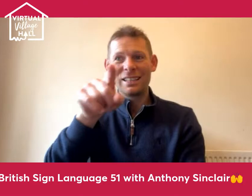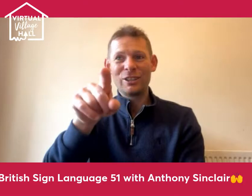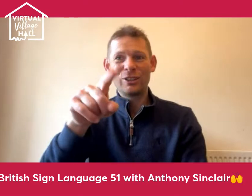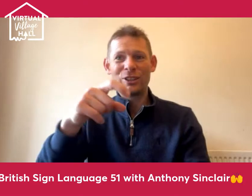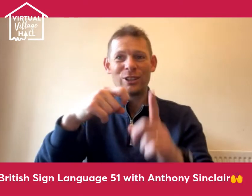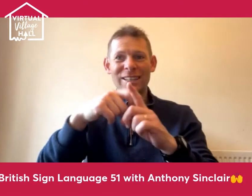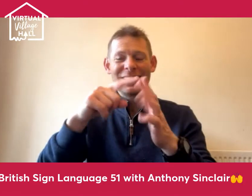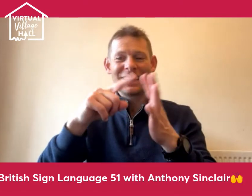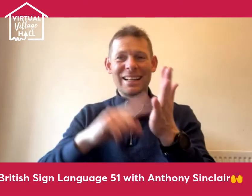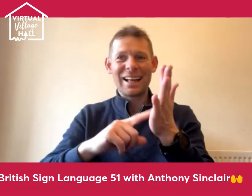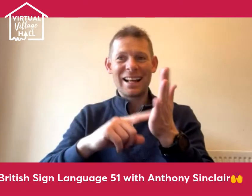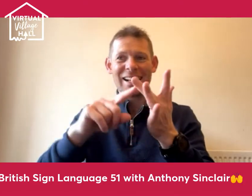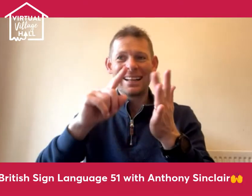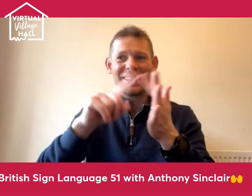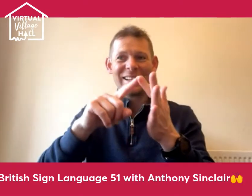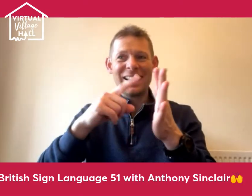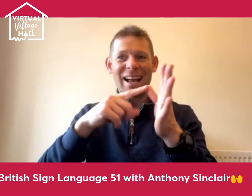Lovely. Lucky you, Kellyanne.